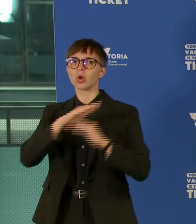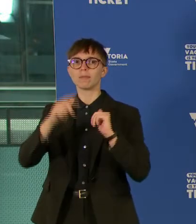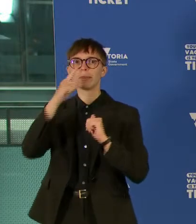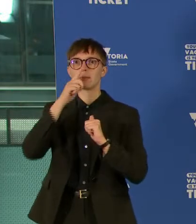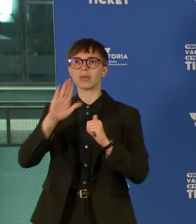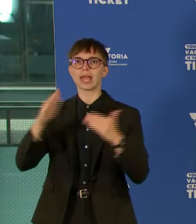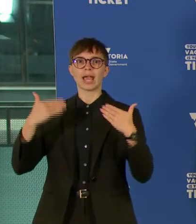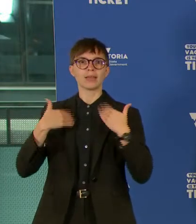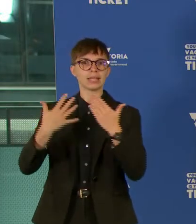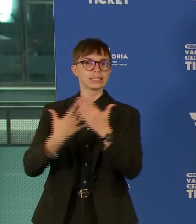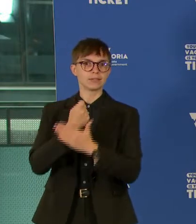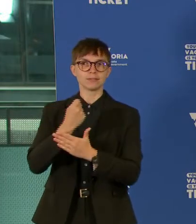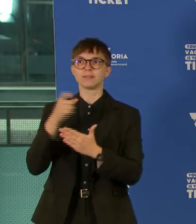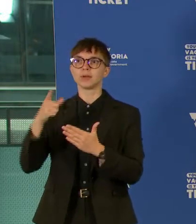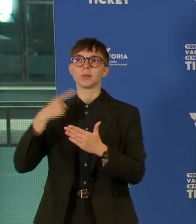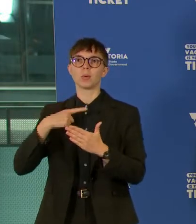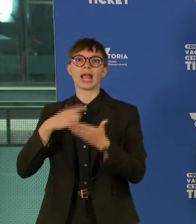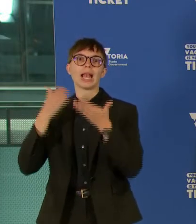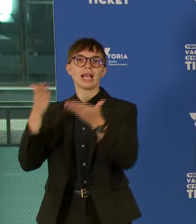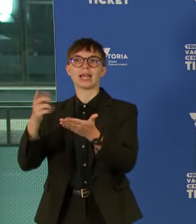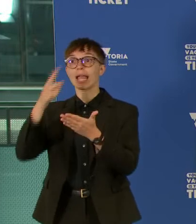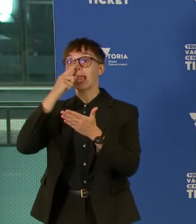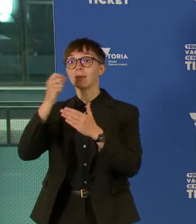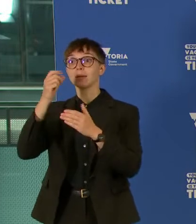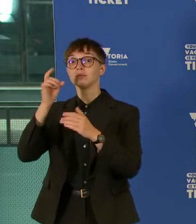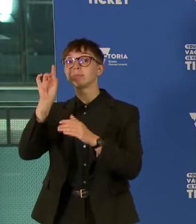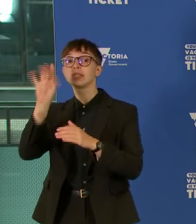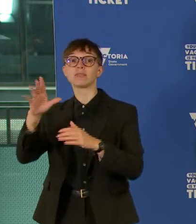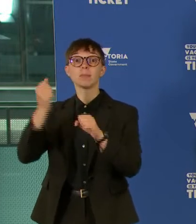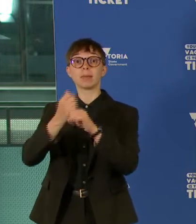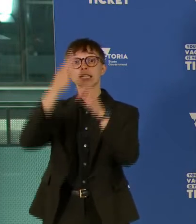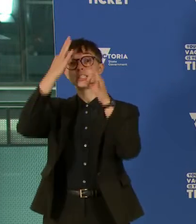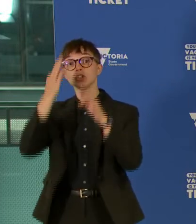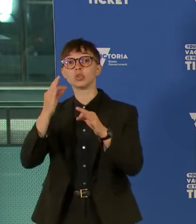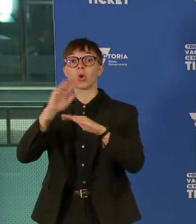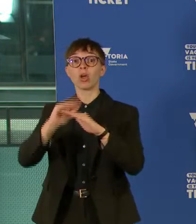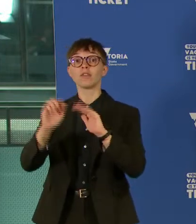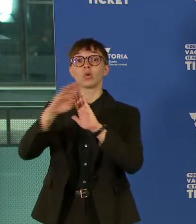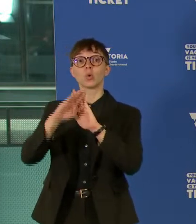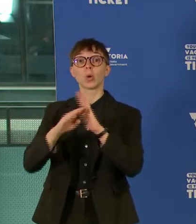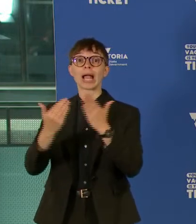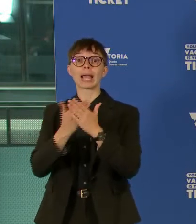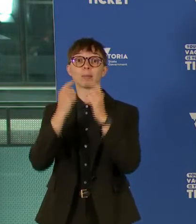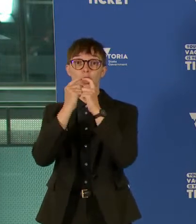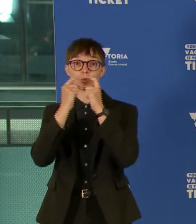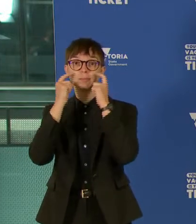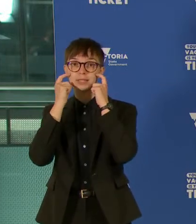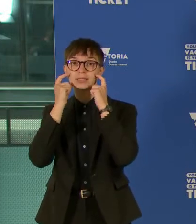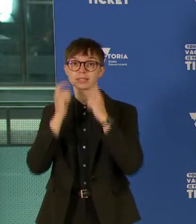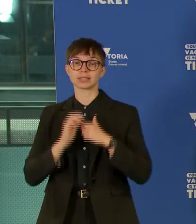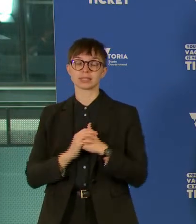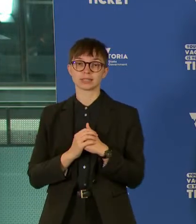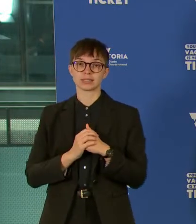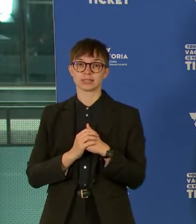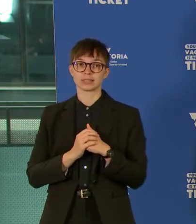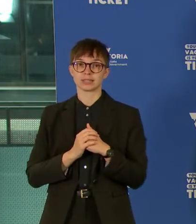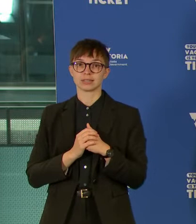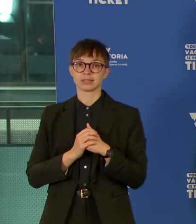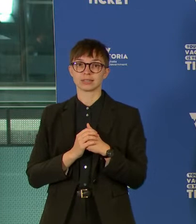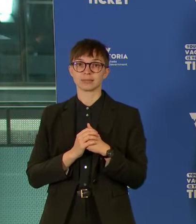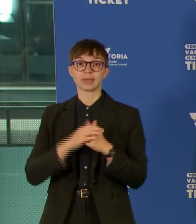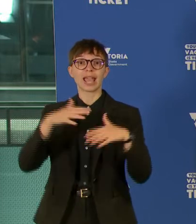and locations. Events with more than 30,000 people will no longer require public